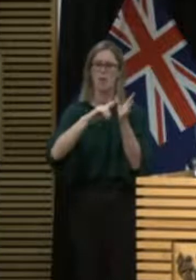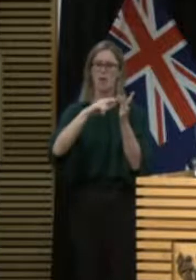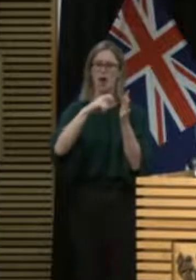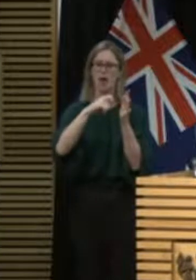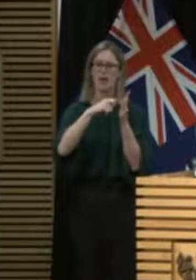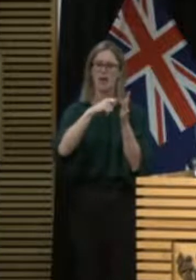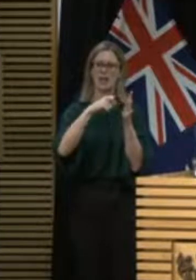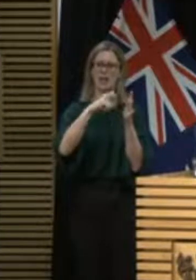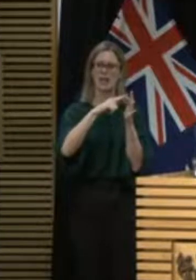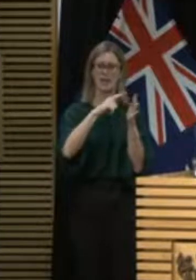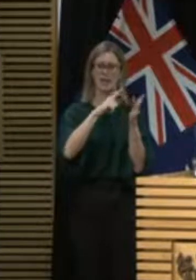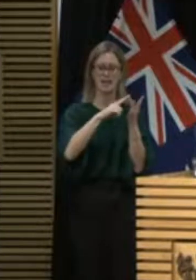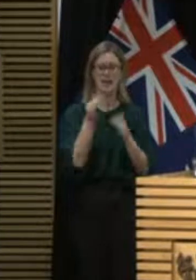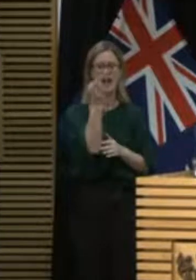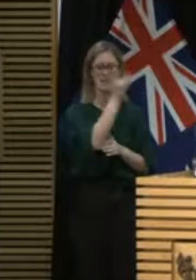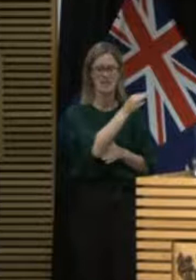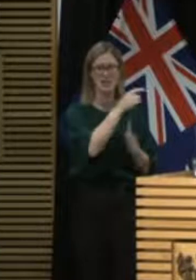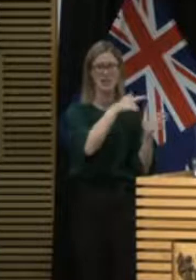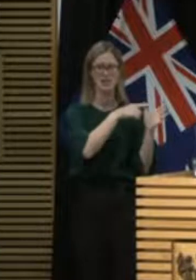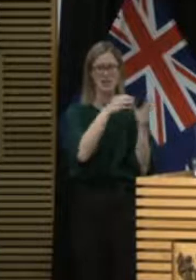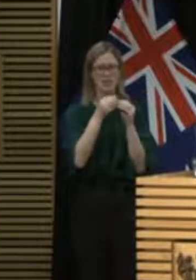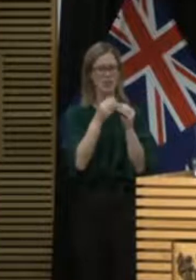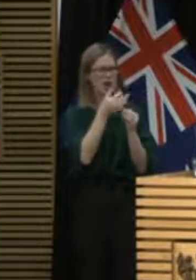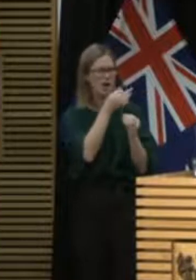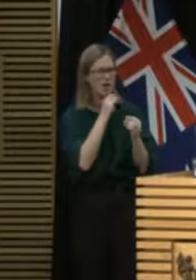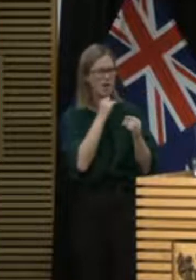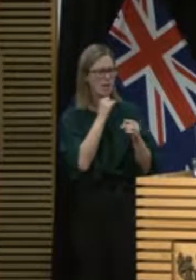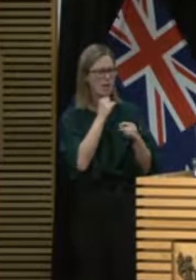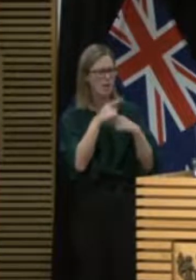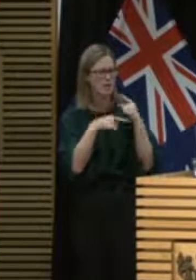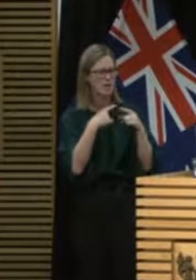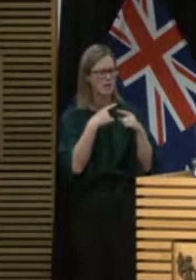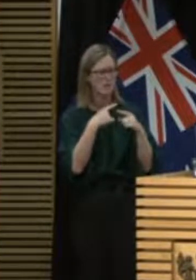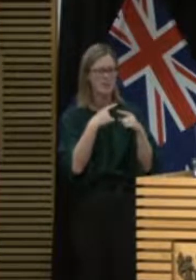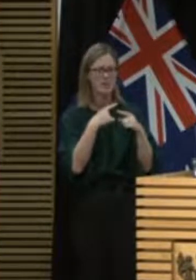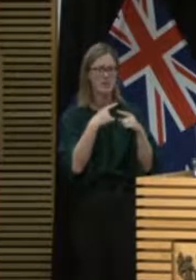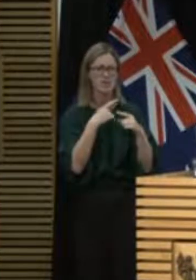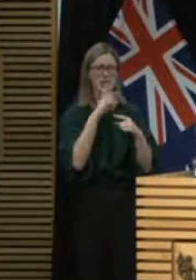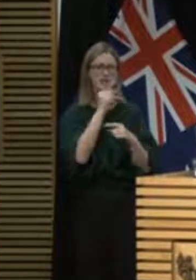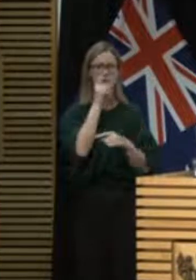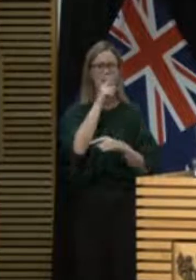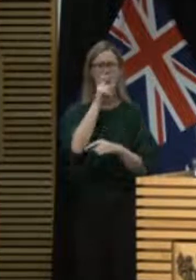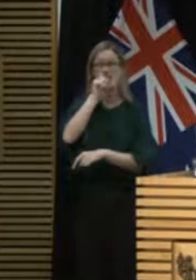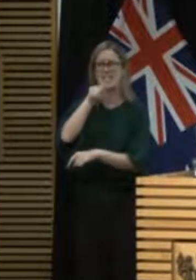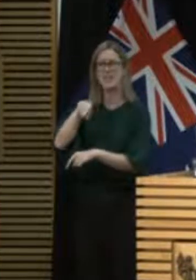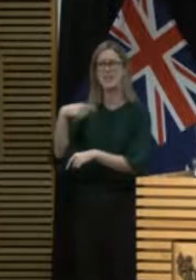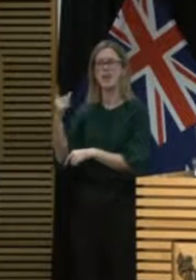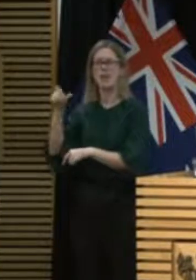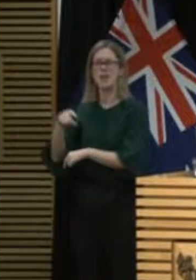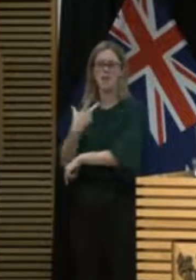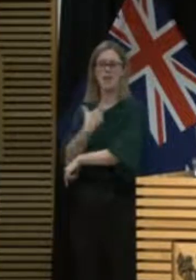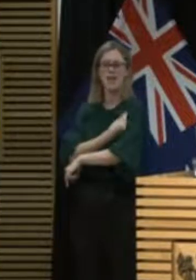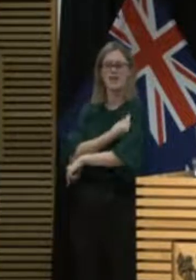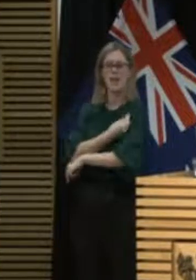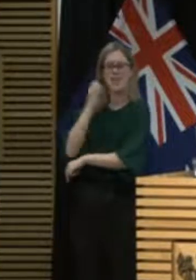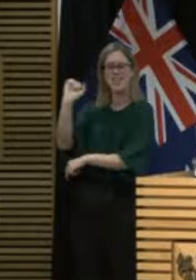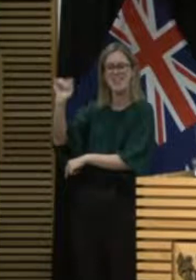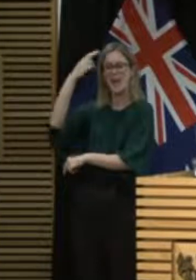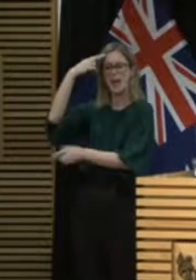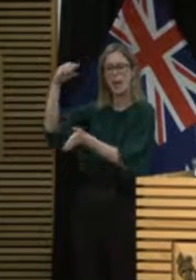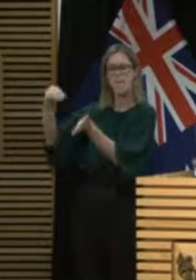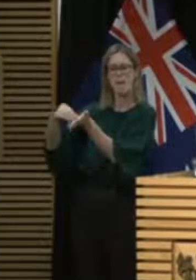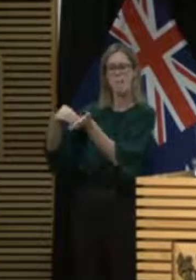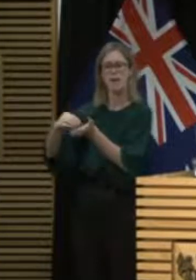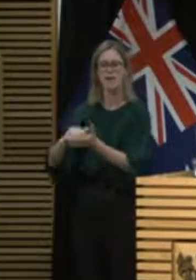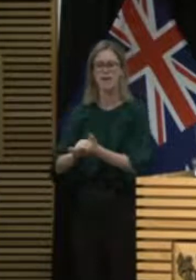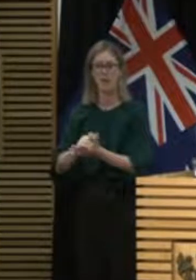what information do you have on some people getting vaccinated on behalf of others? Are you aware if they're getting paid